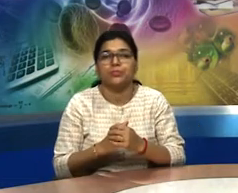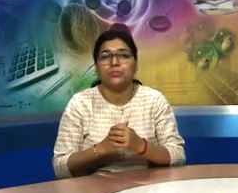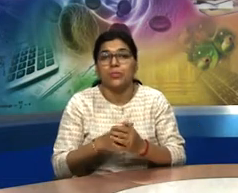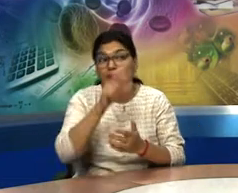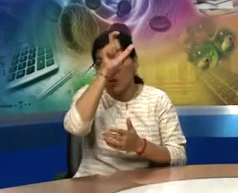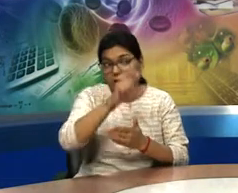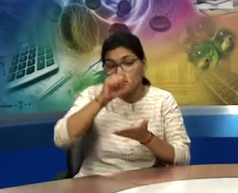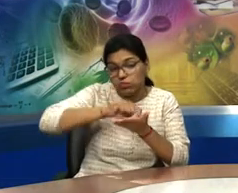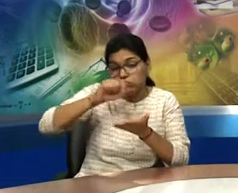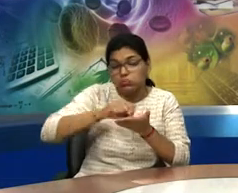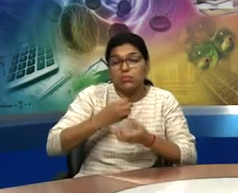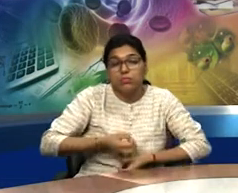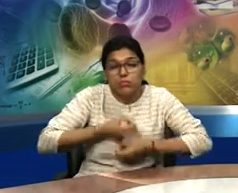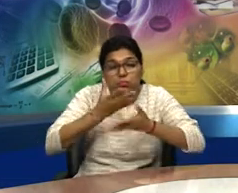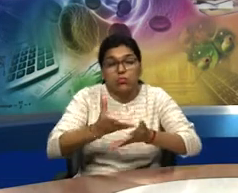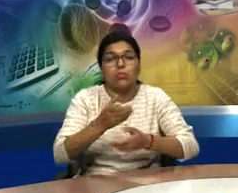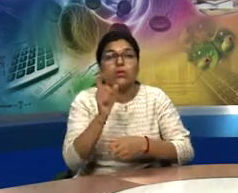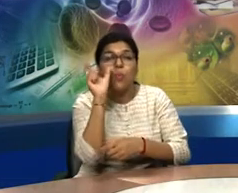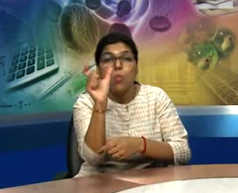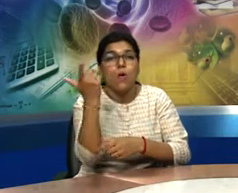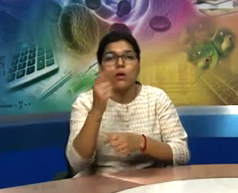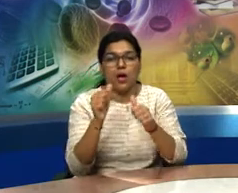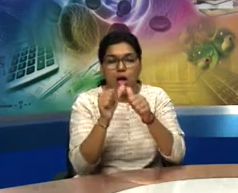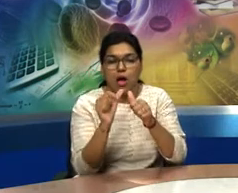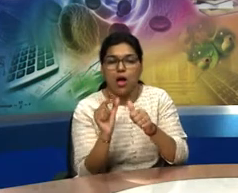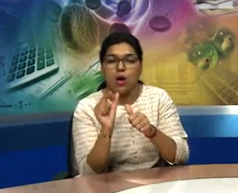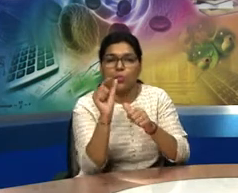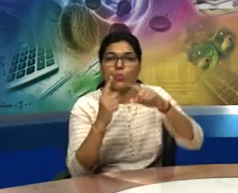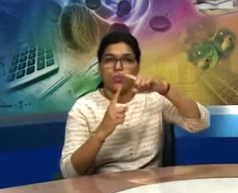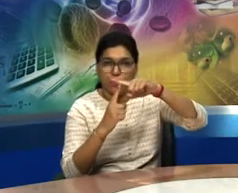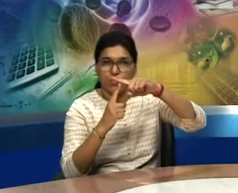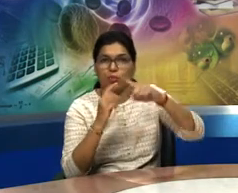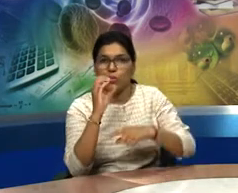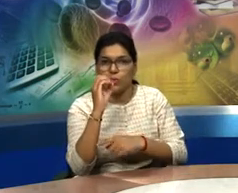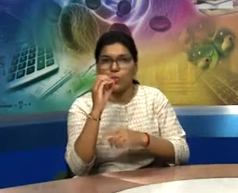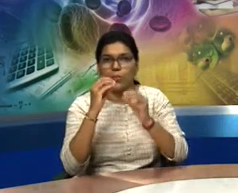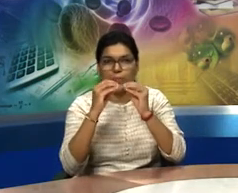taken from the book My Experiments with Truth.